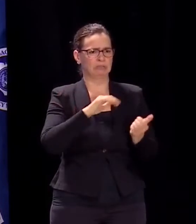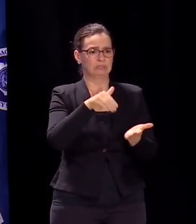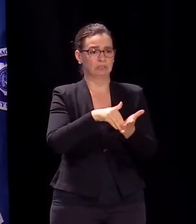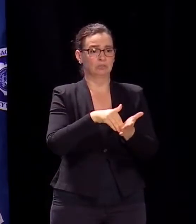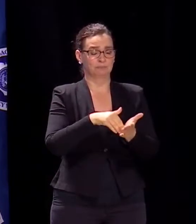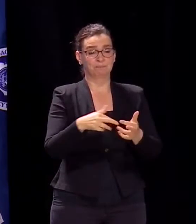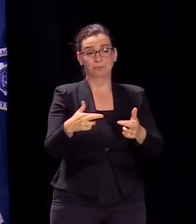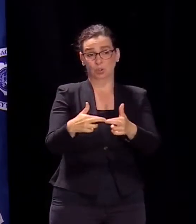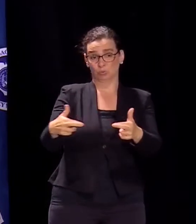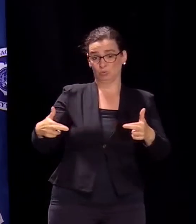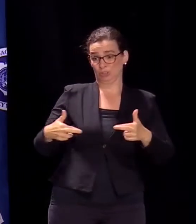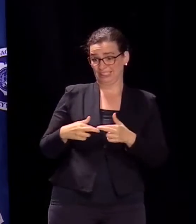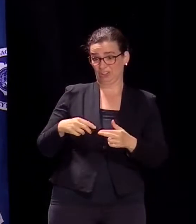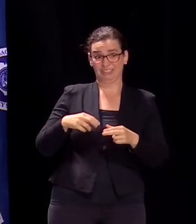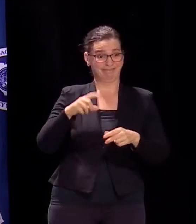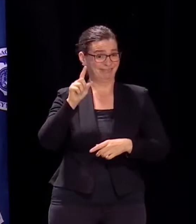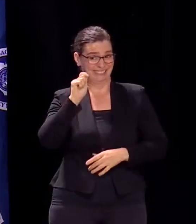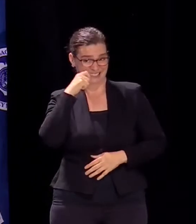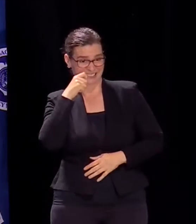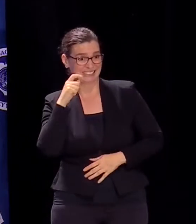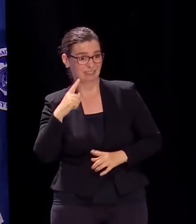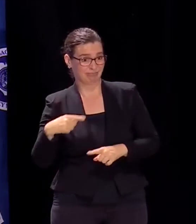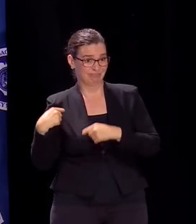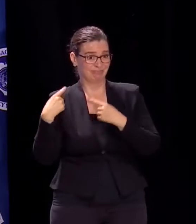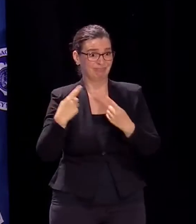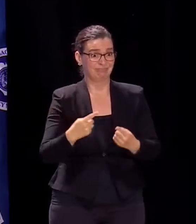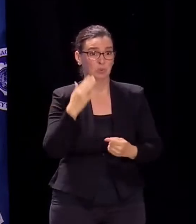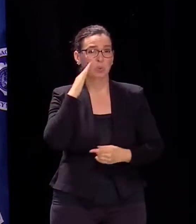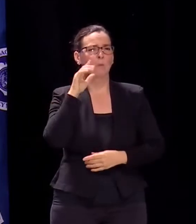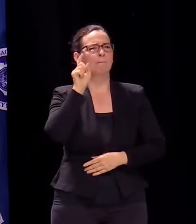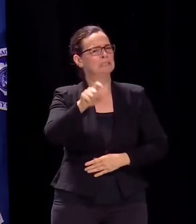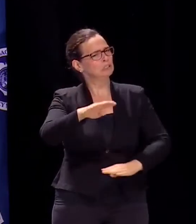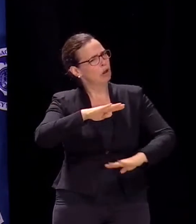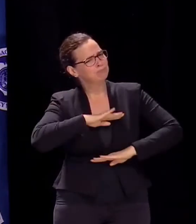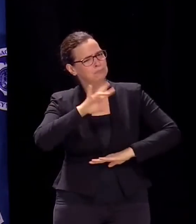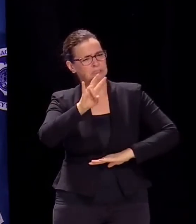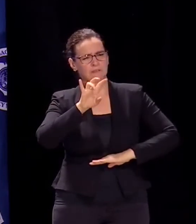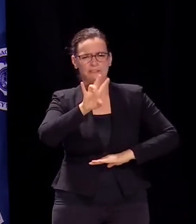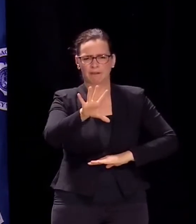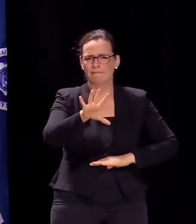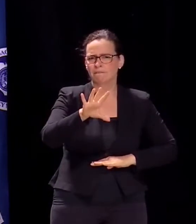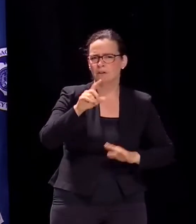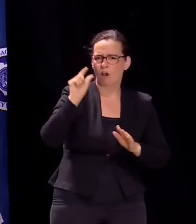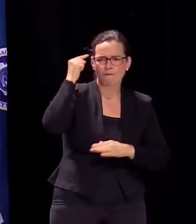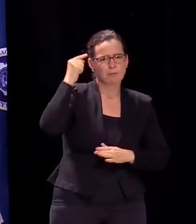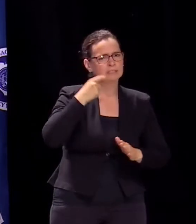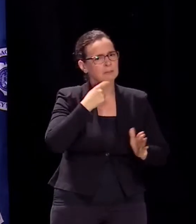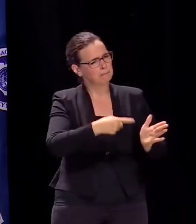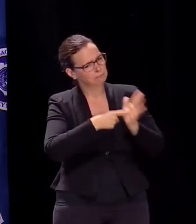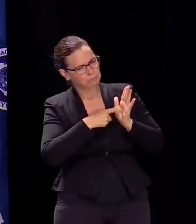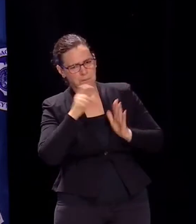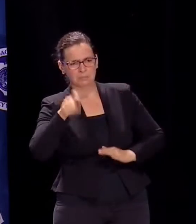Again, our mandate, 775 tests a day for our region. Over the weekend, we averaged